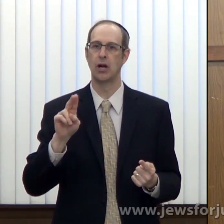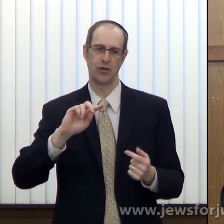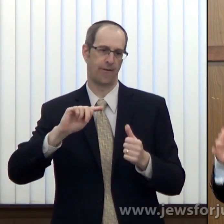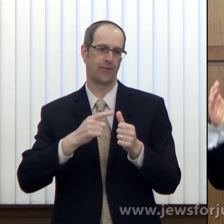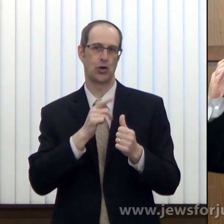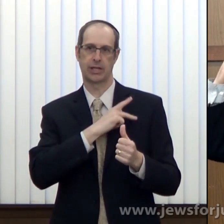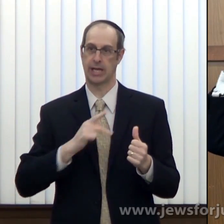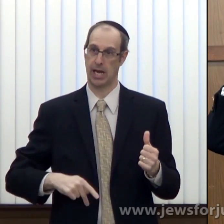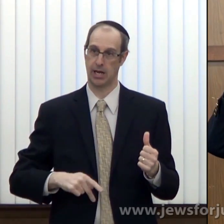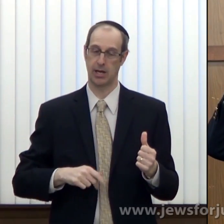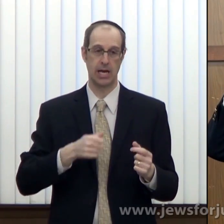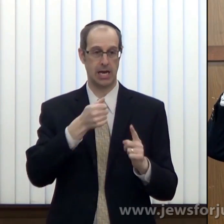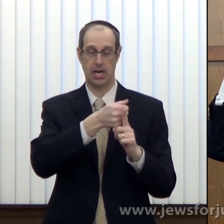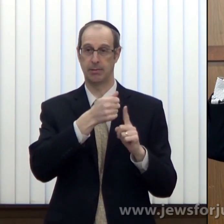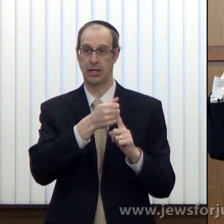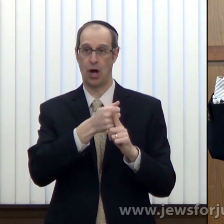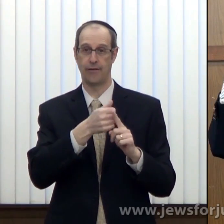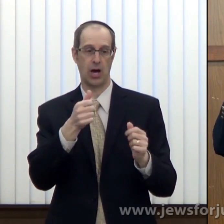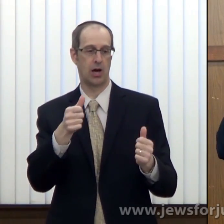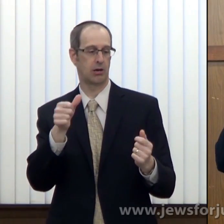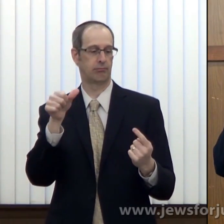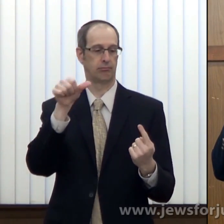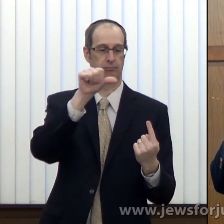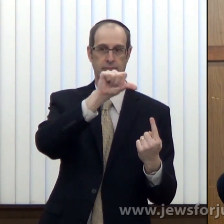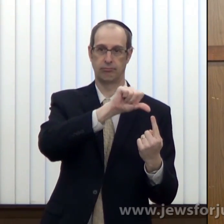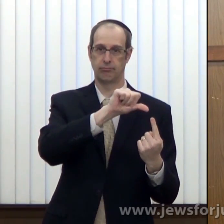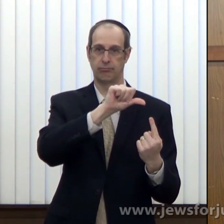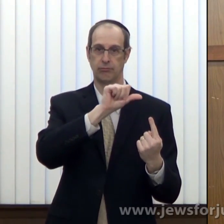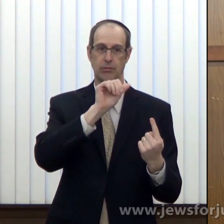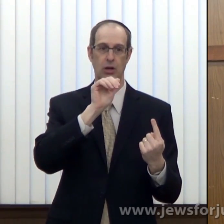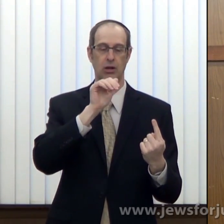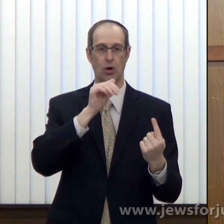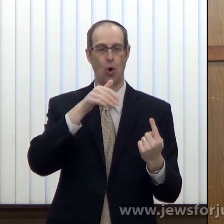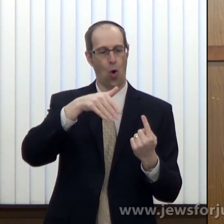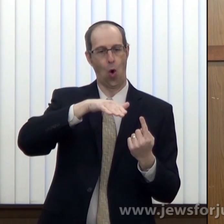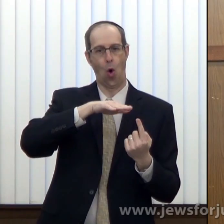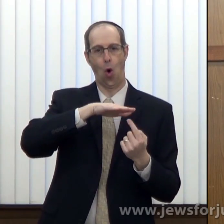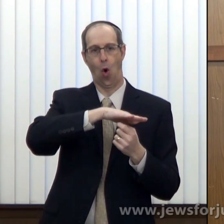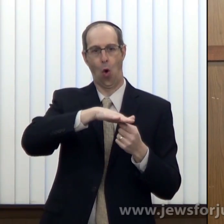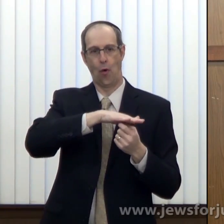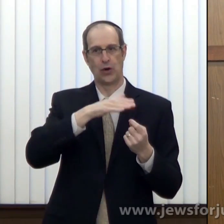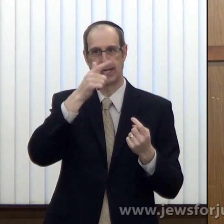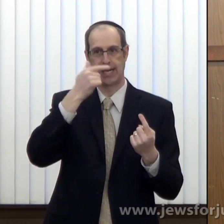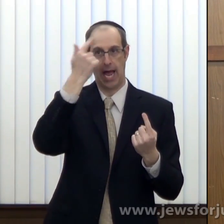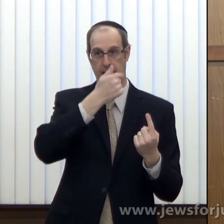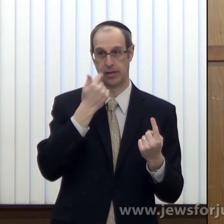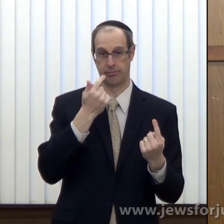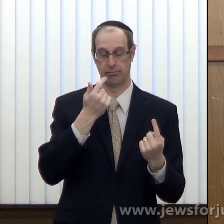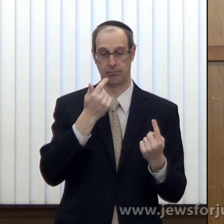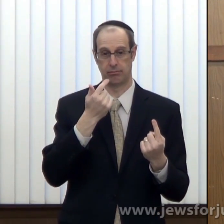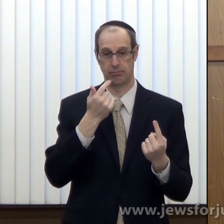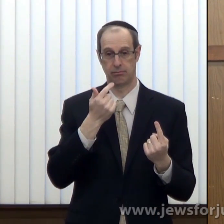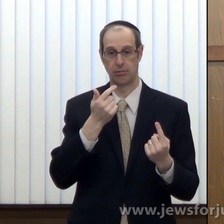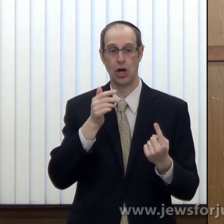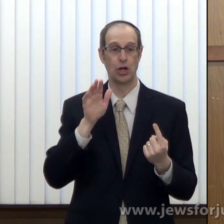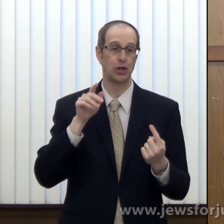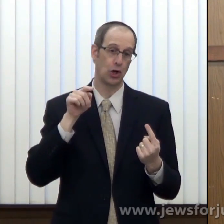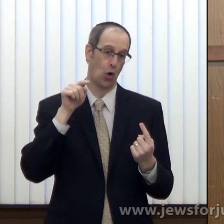king, was anointed with oil. He had oil put on his head. So Shaul would be called